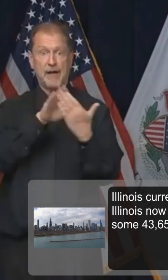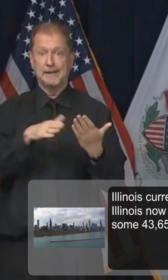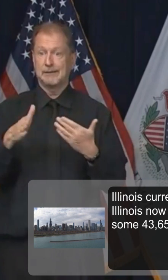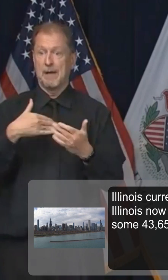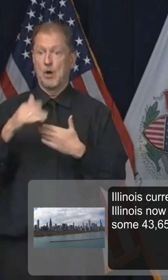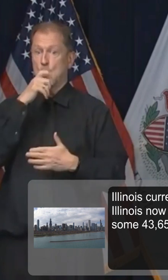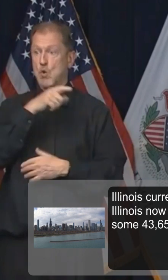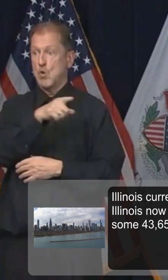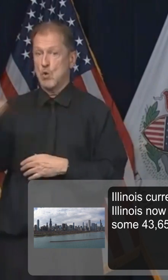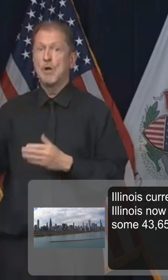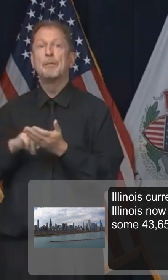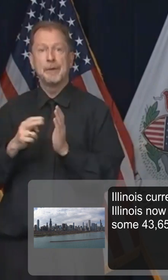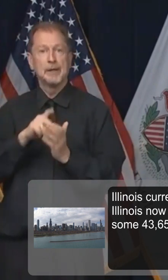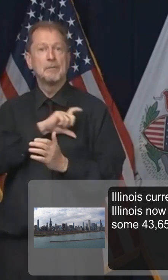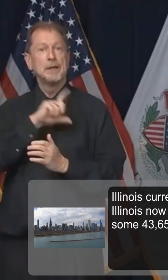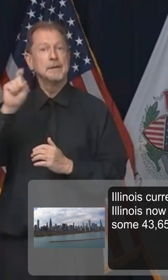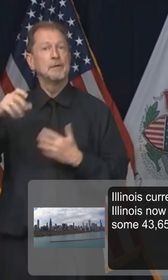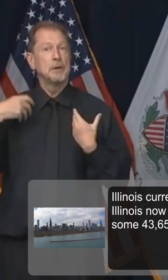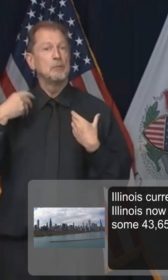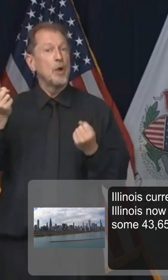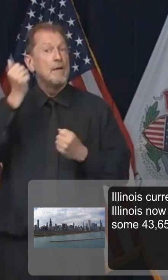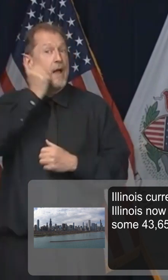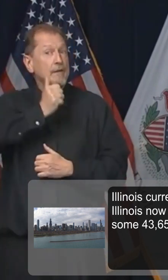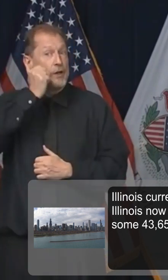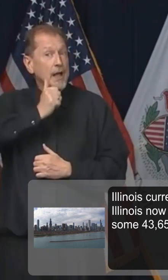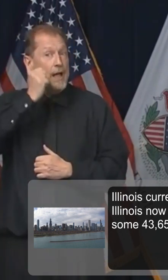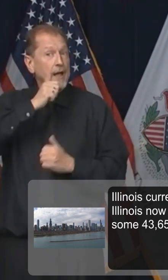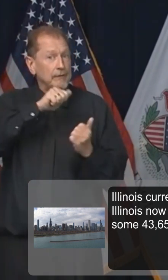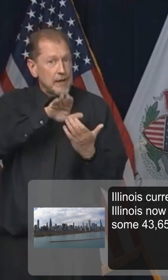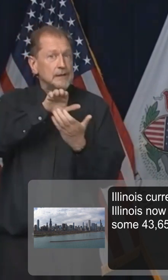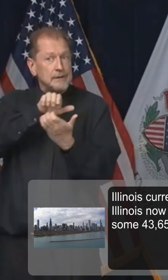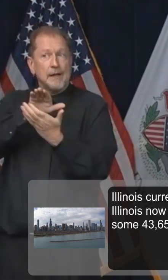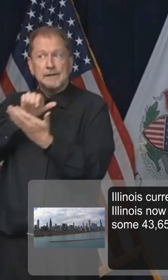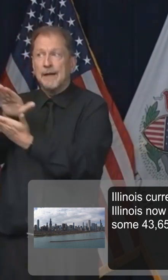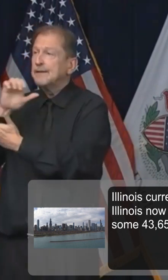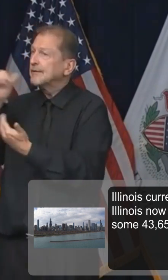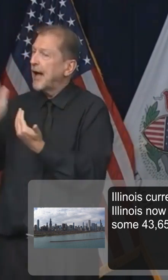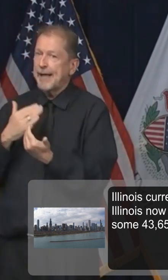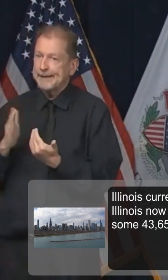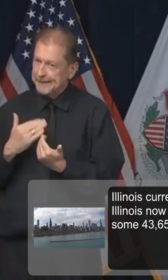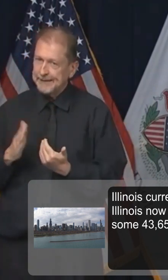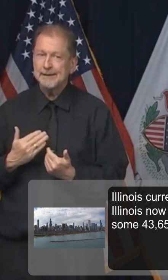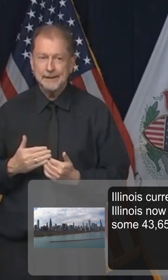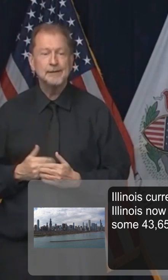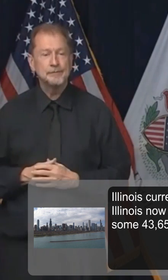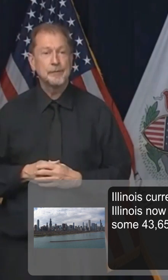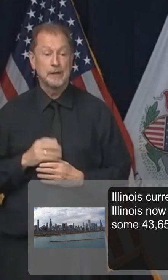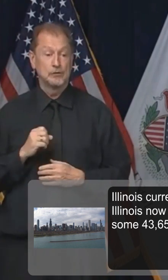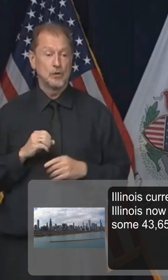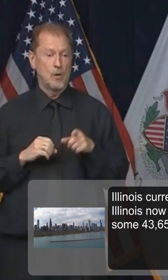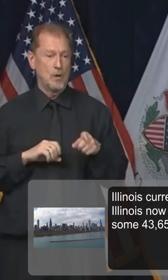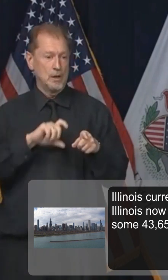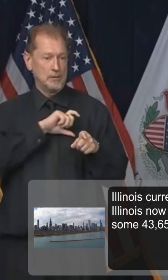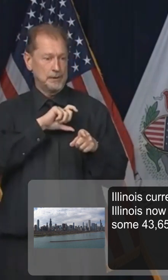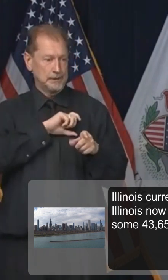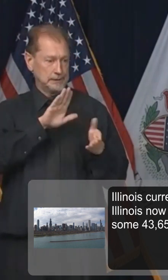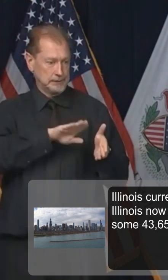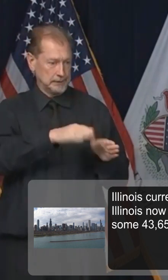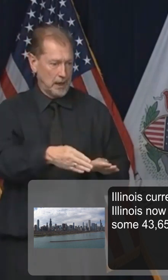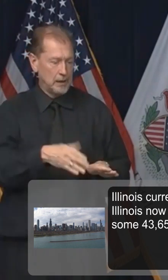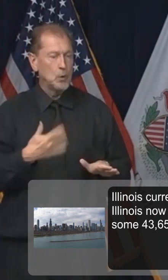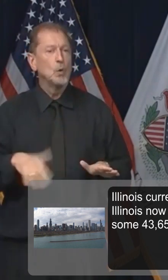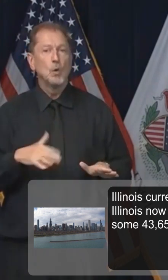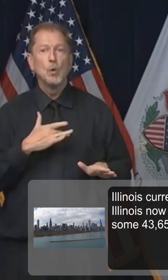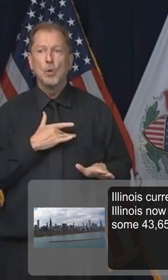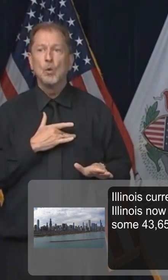the bravery that's demonstrated every day by these officers and the tremendous loss that to all of us in the state